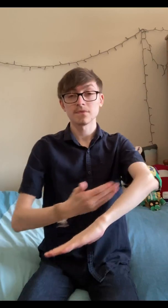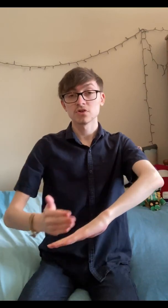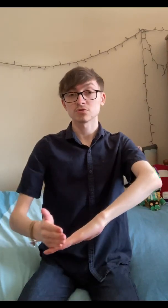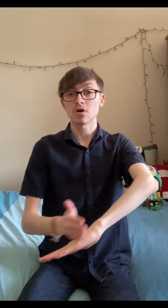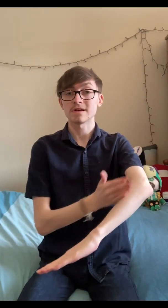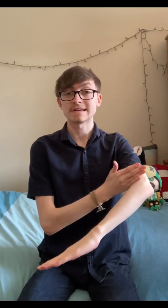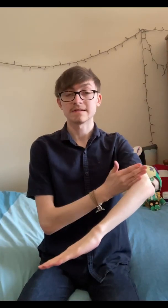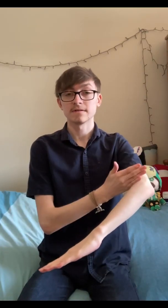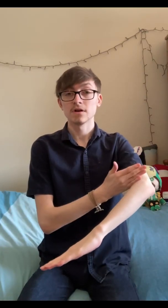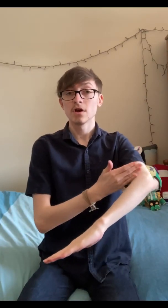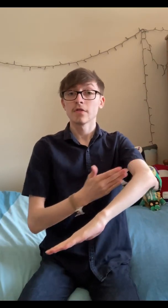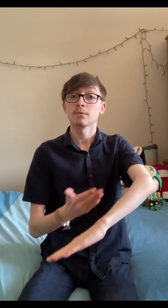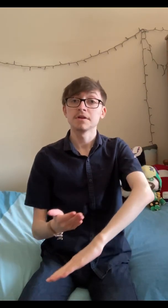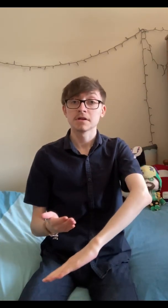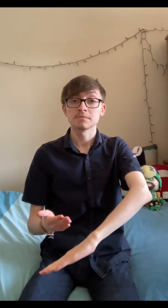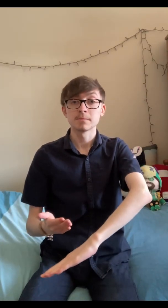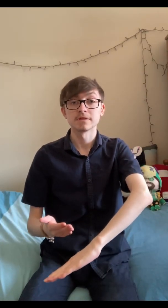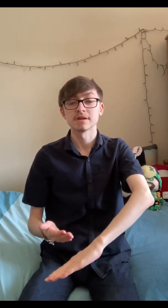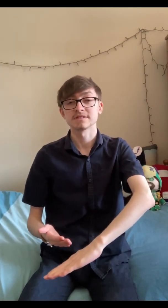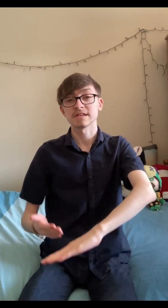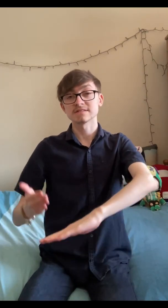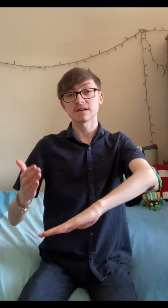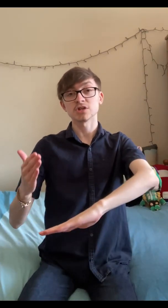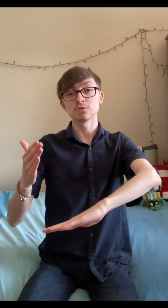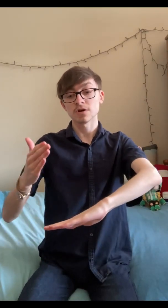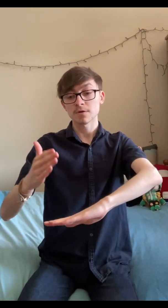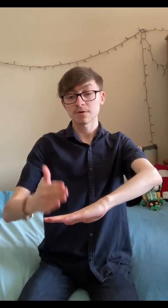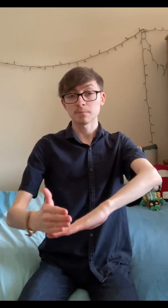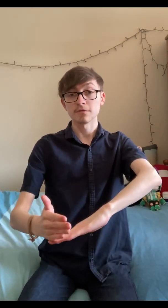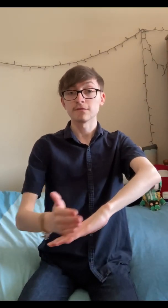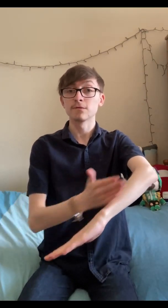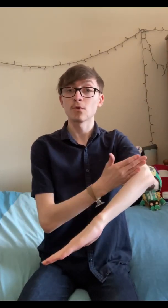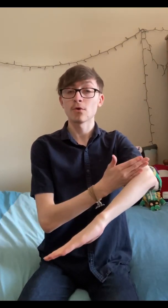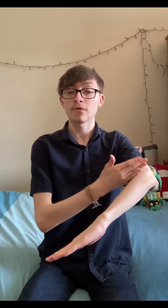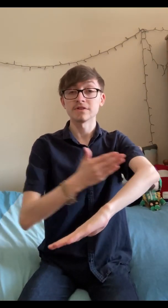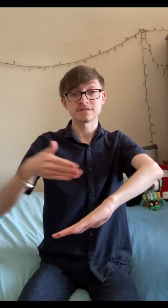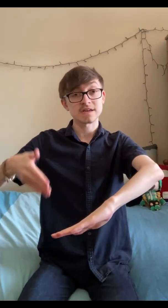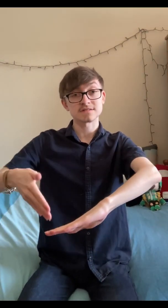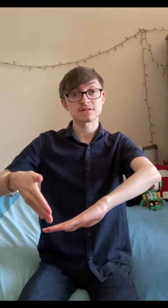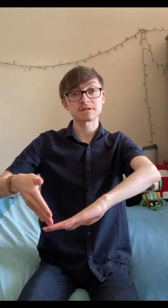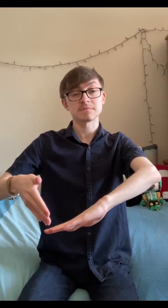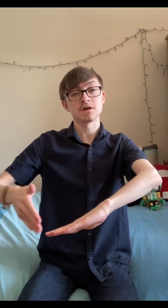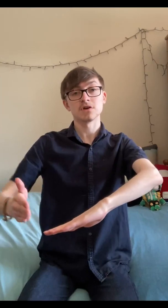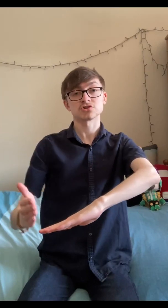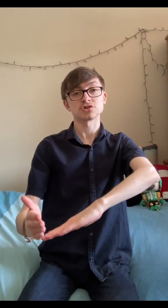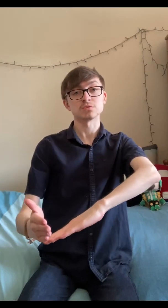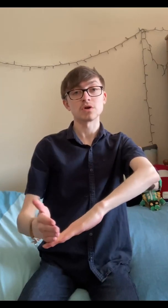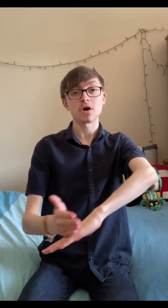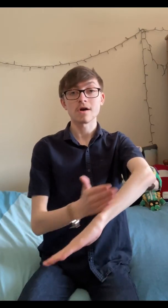So early. The way you can remember this is that you were before the set time. So you were